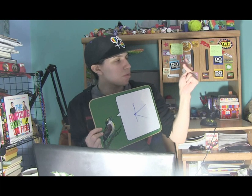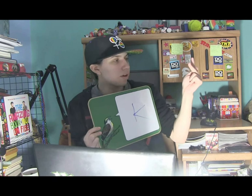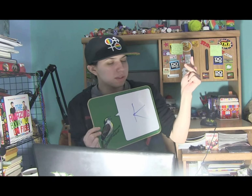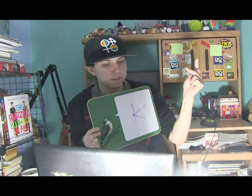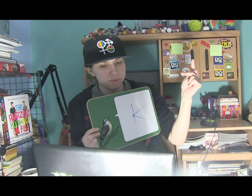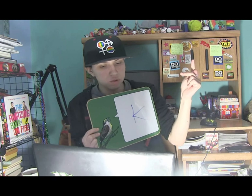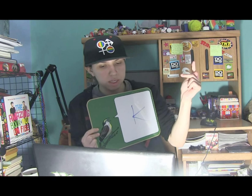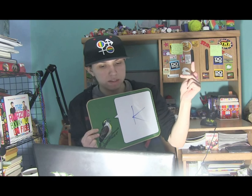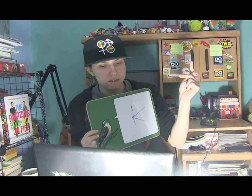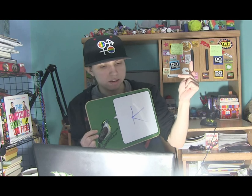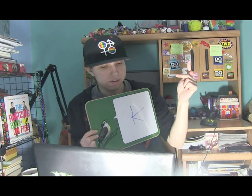thumb is in between.